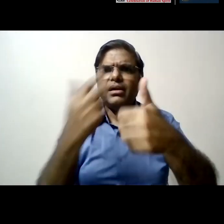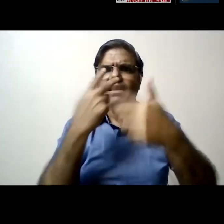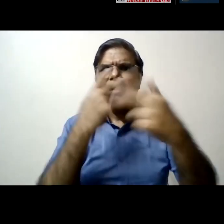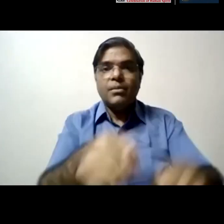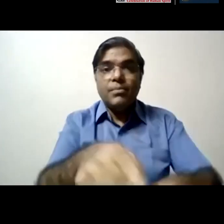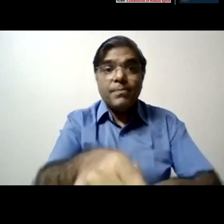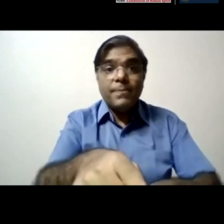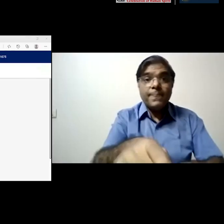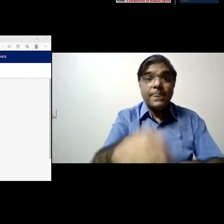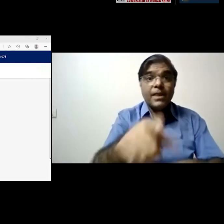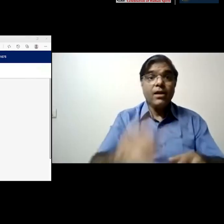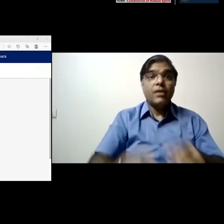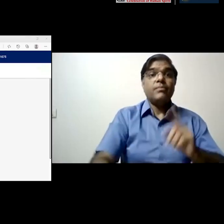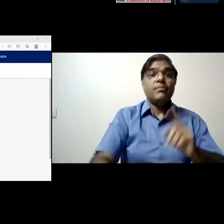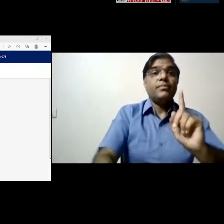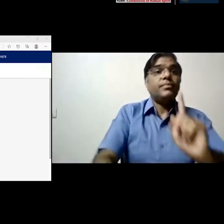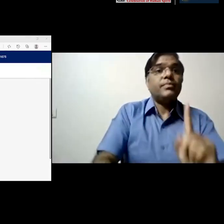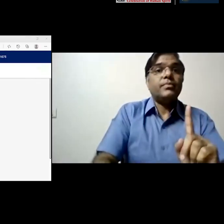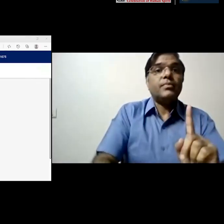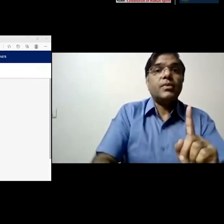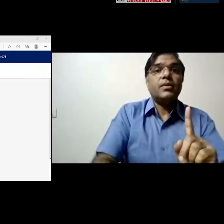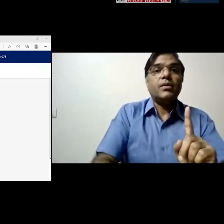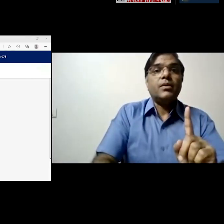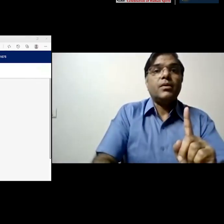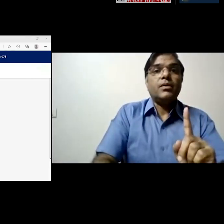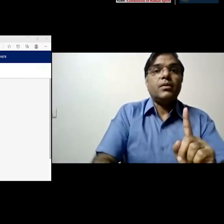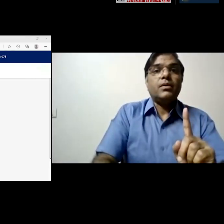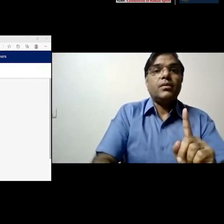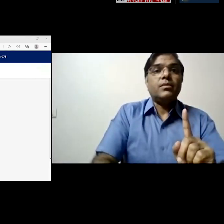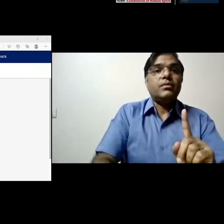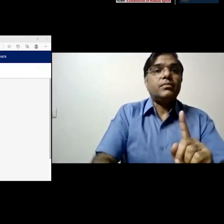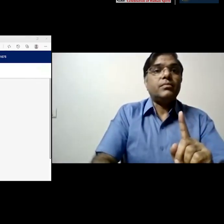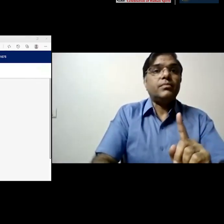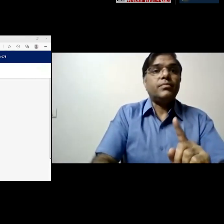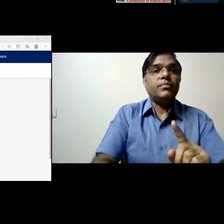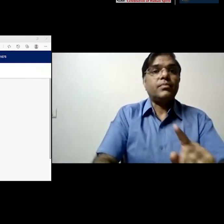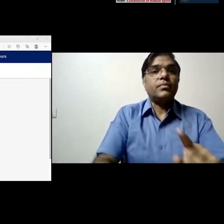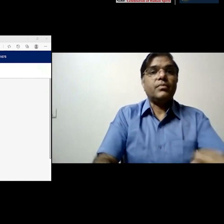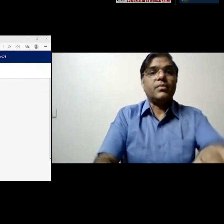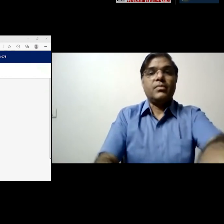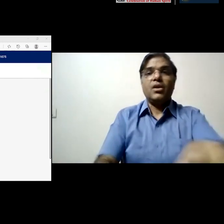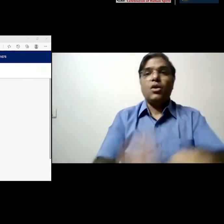Now everybody can see, right? This website.